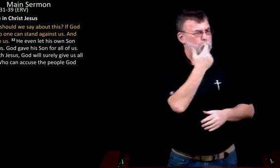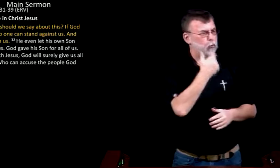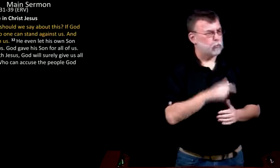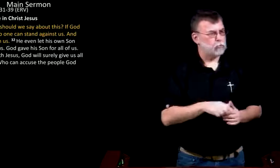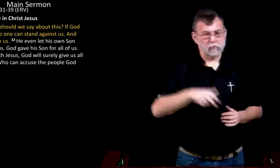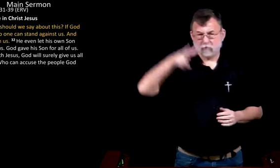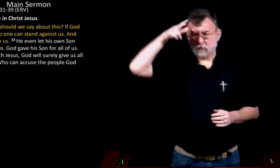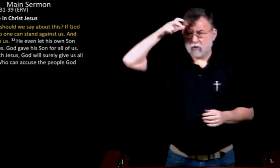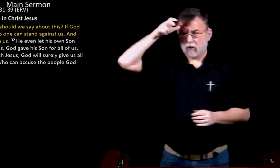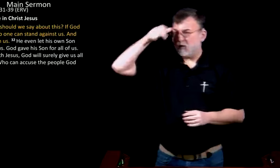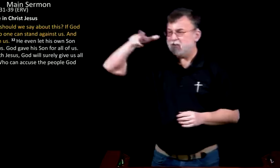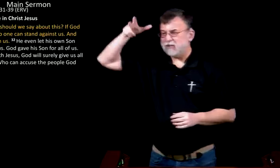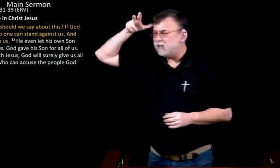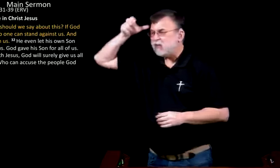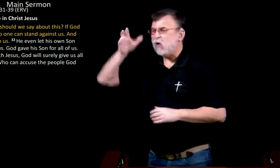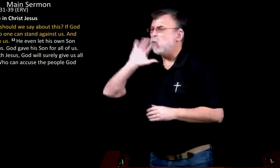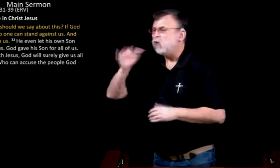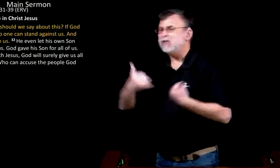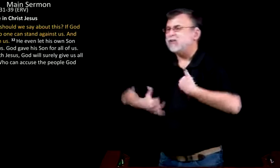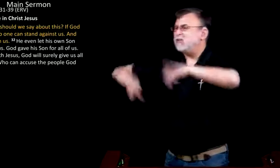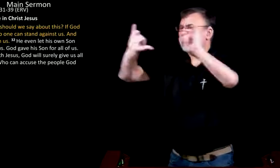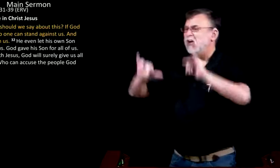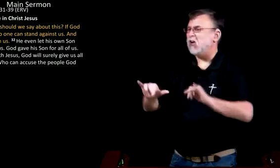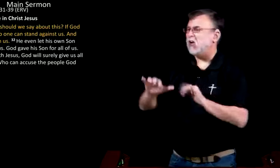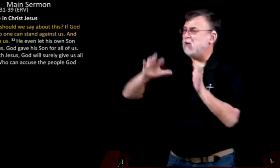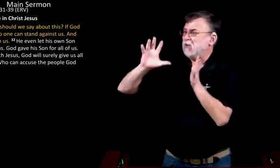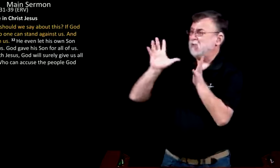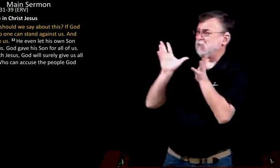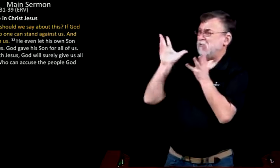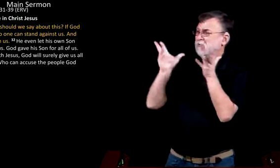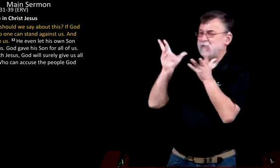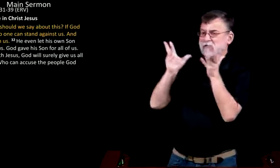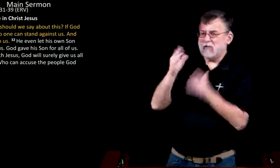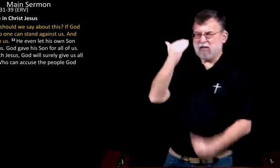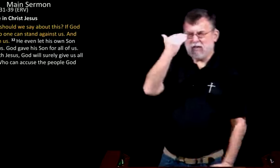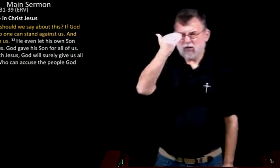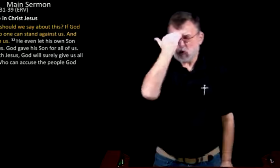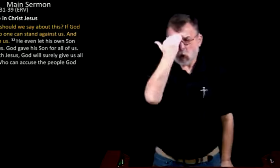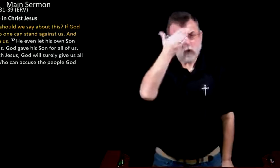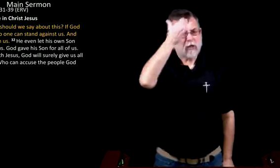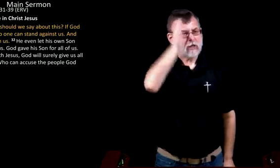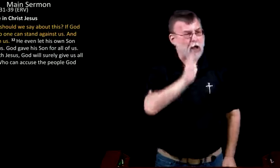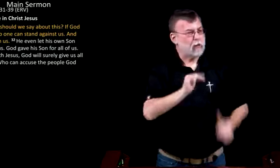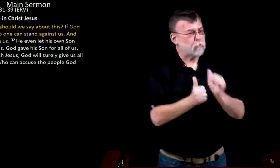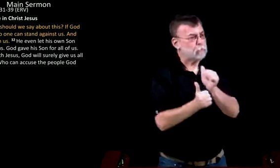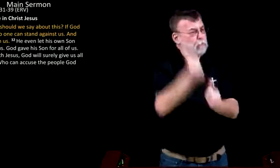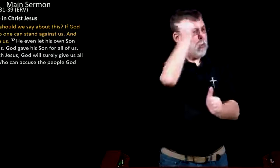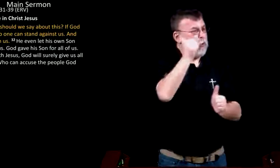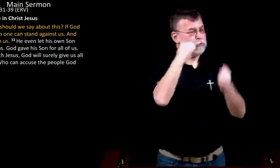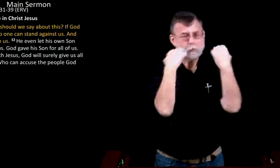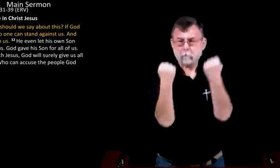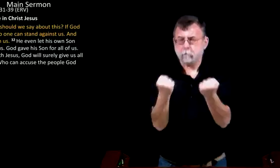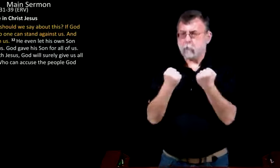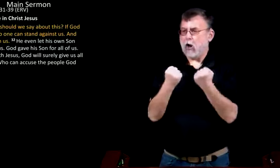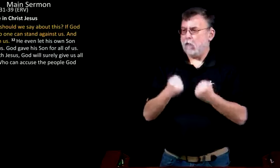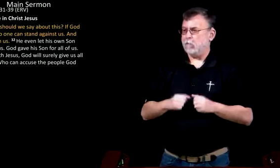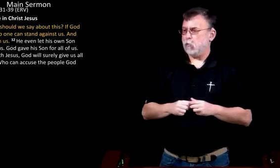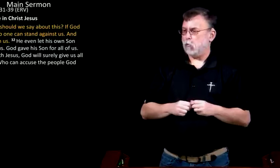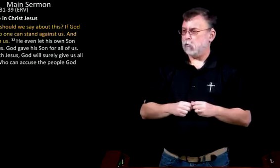with God? The devil can't. The devil might try, but he knows God